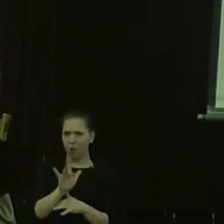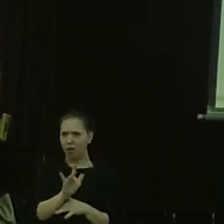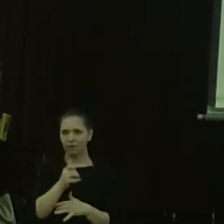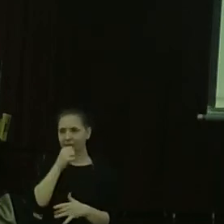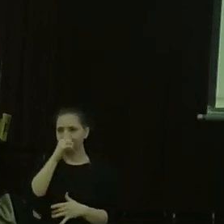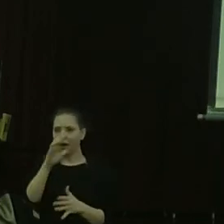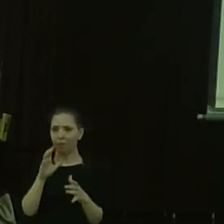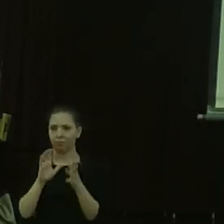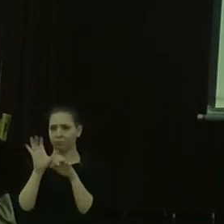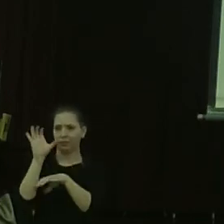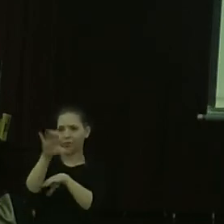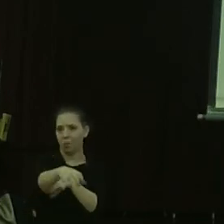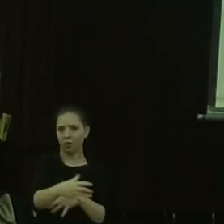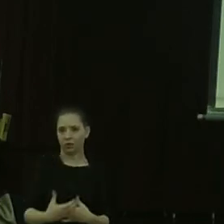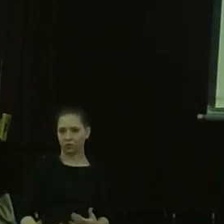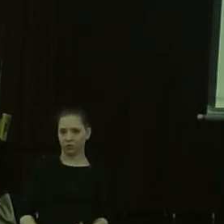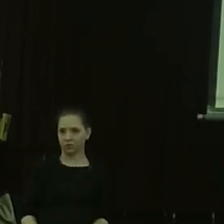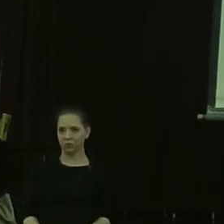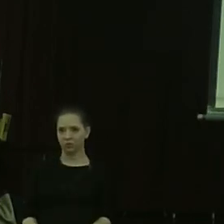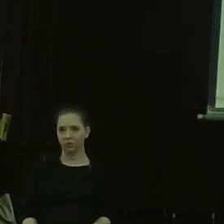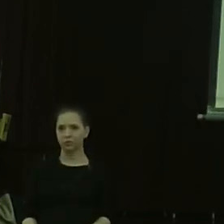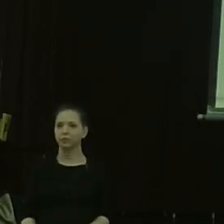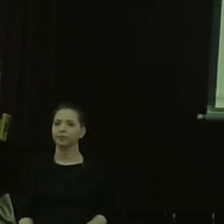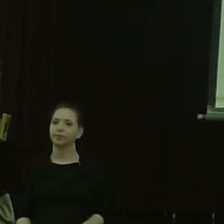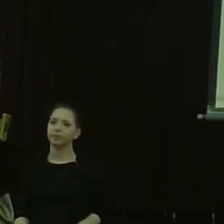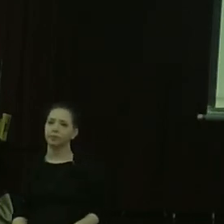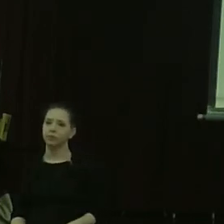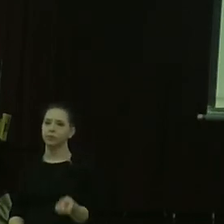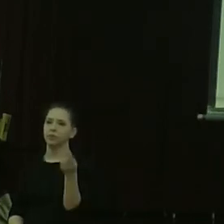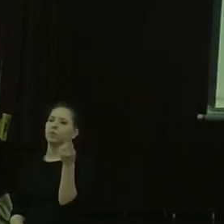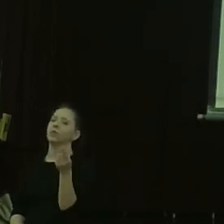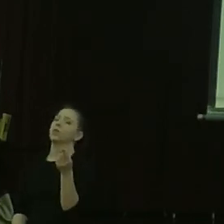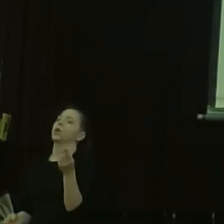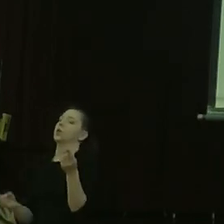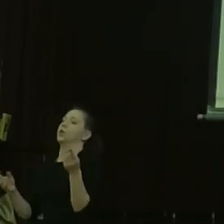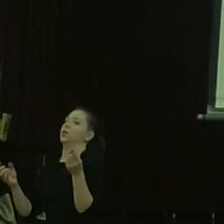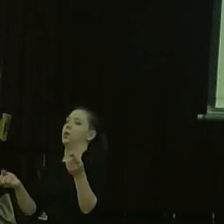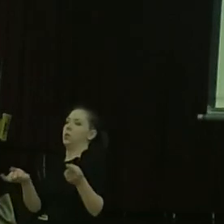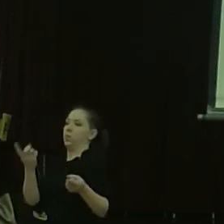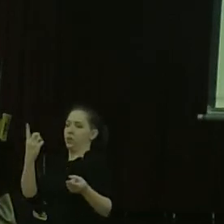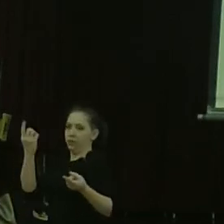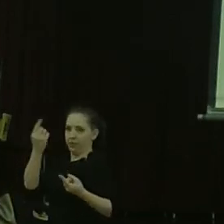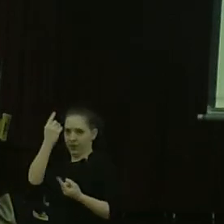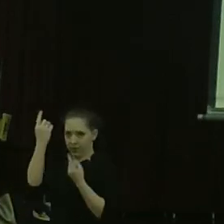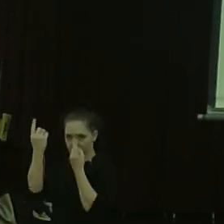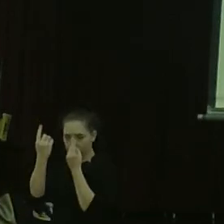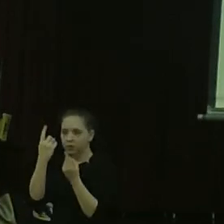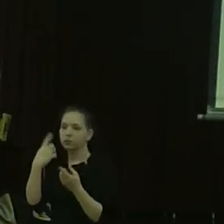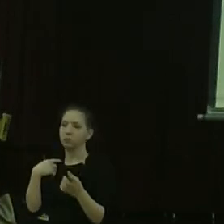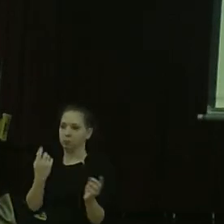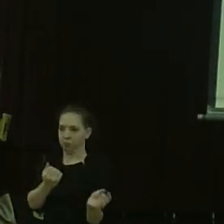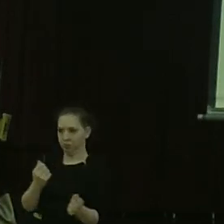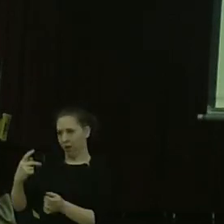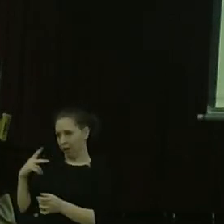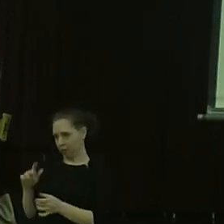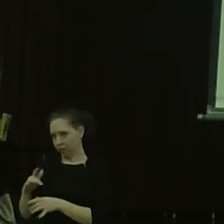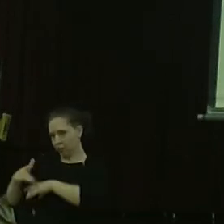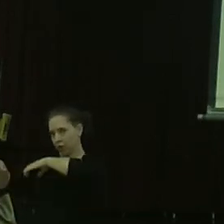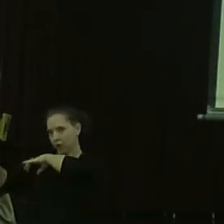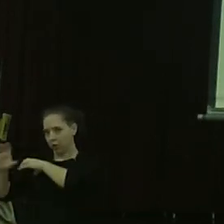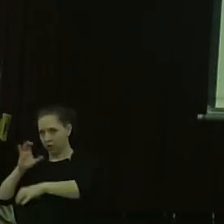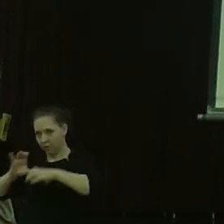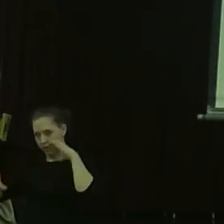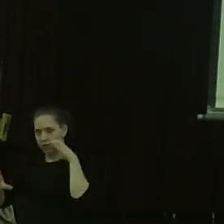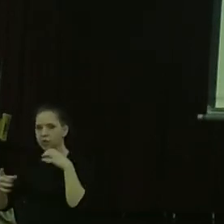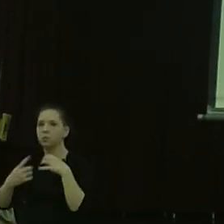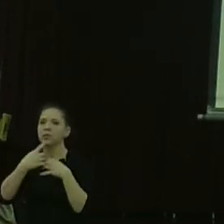being enforced. So one of the things that I wonder, harkening back to the conversation we had before, did you say that